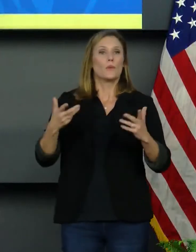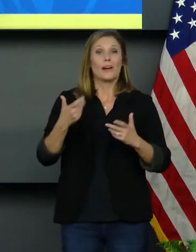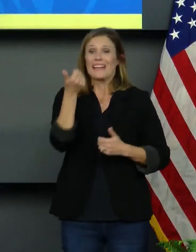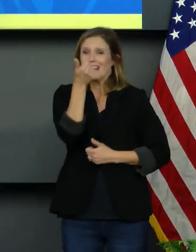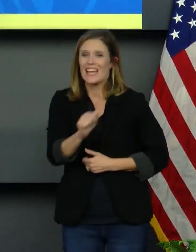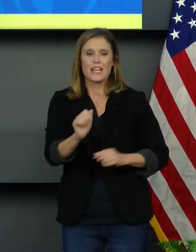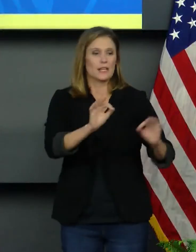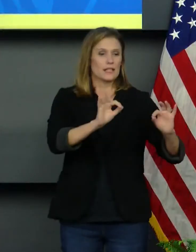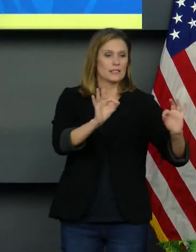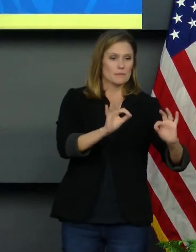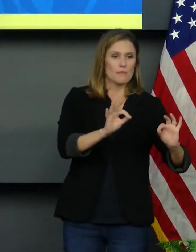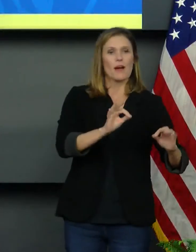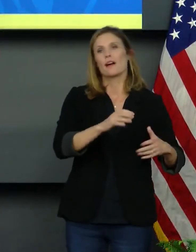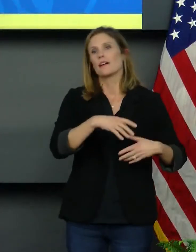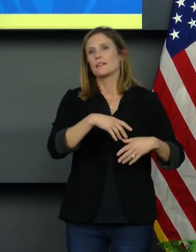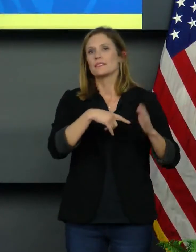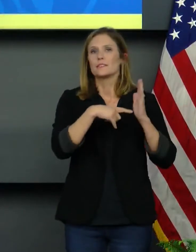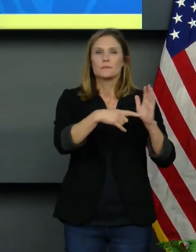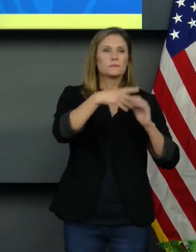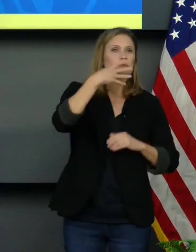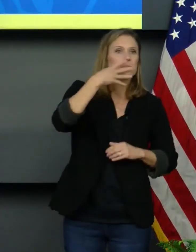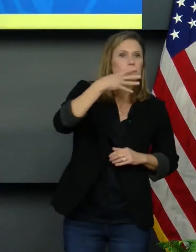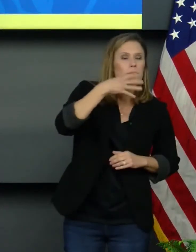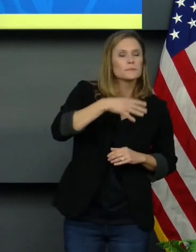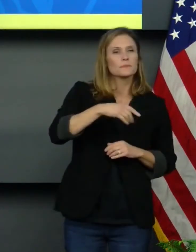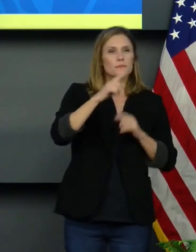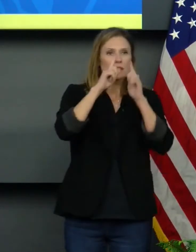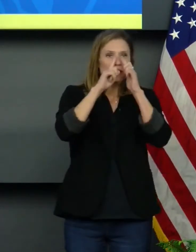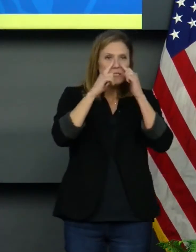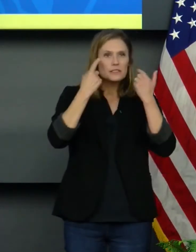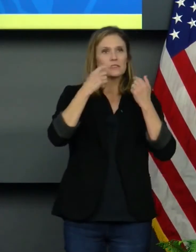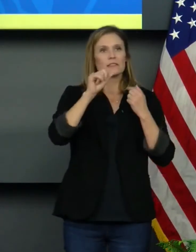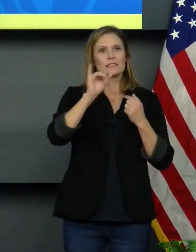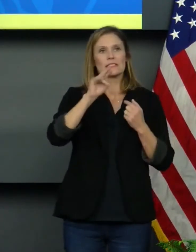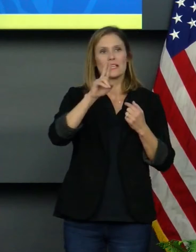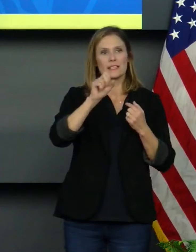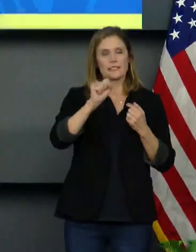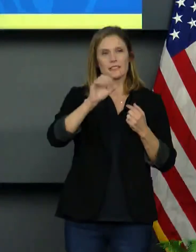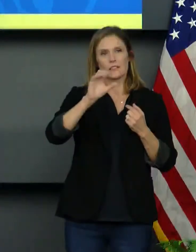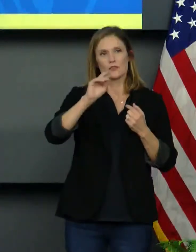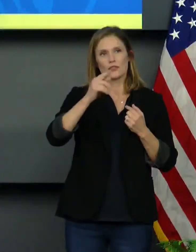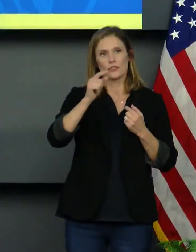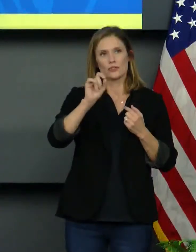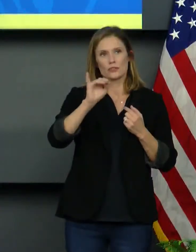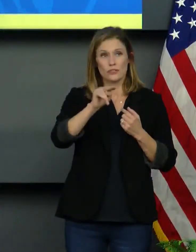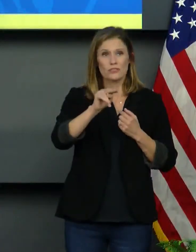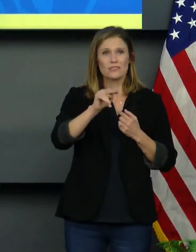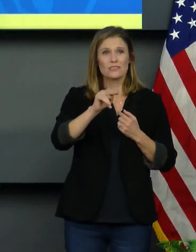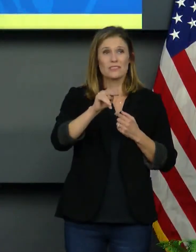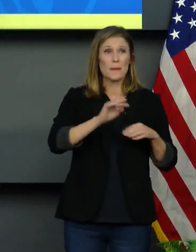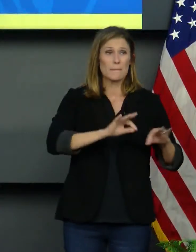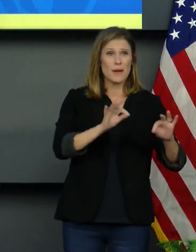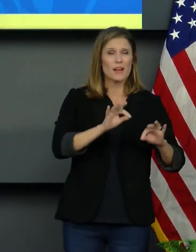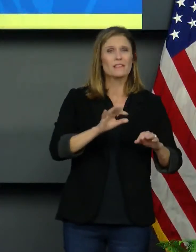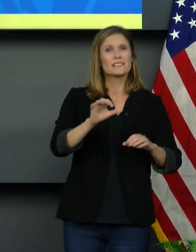even mild symptoms, runny nose, sinus congestion, even mild symptoms, take them seriously.